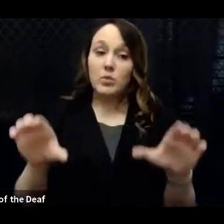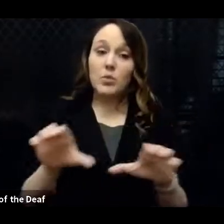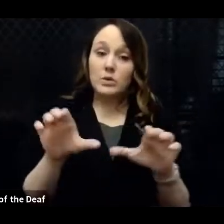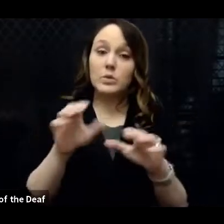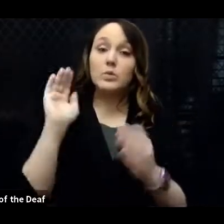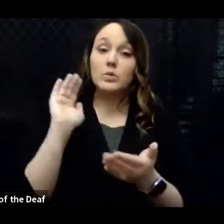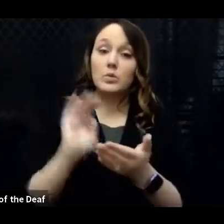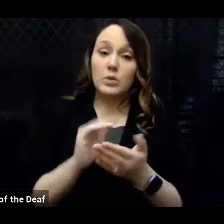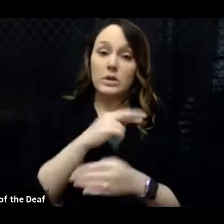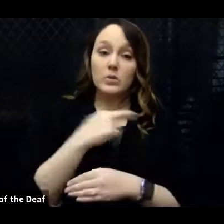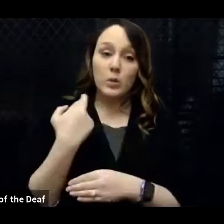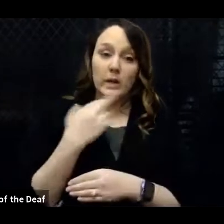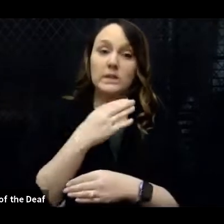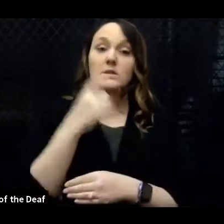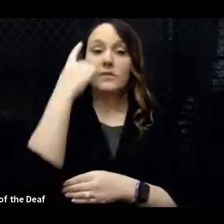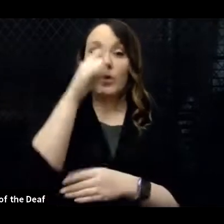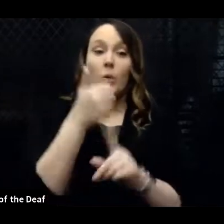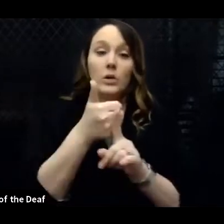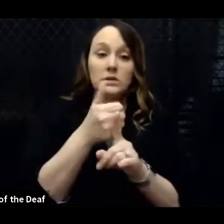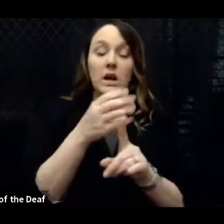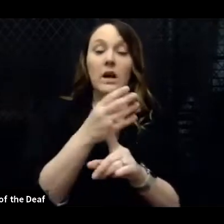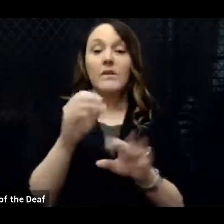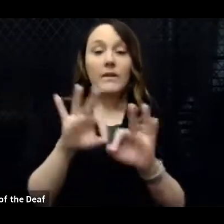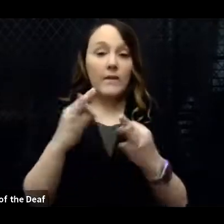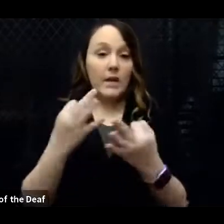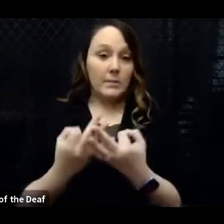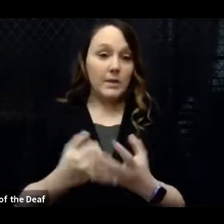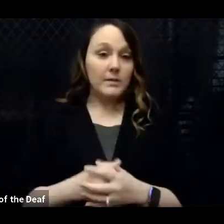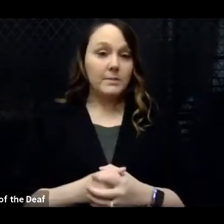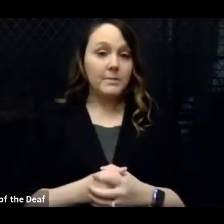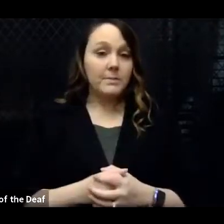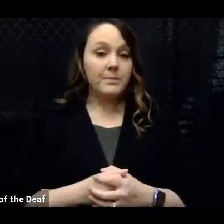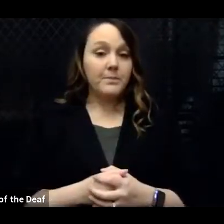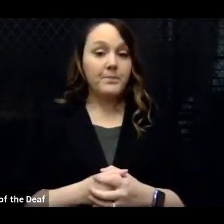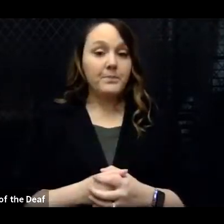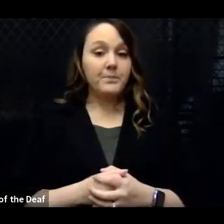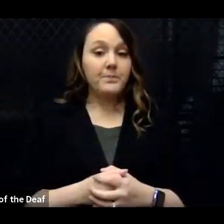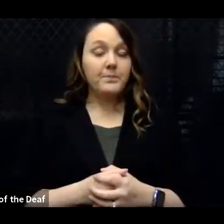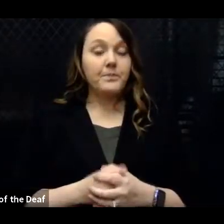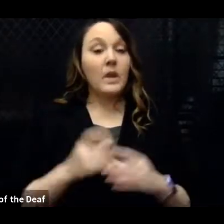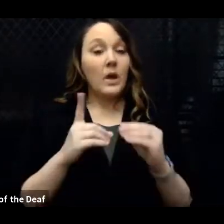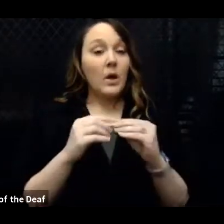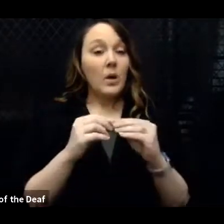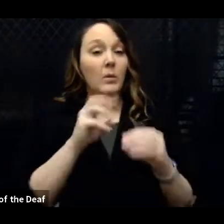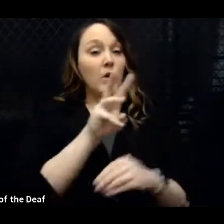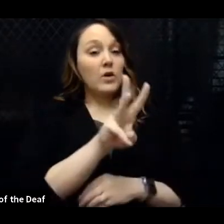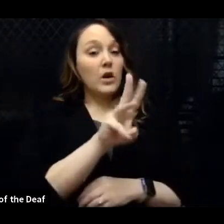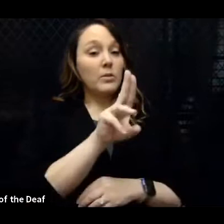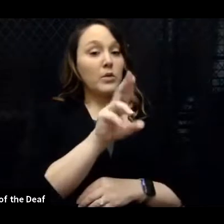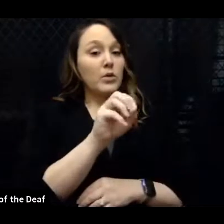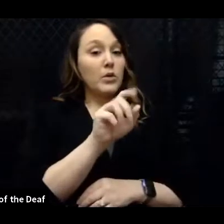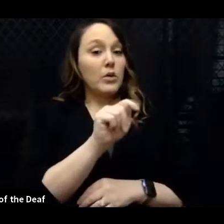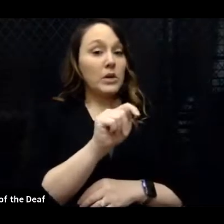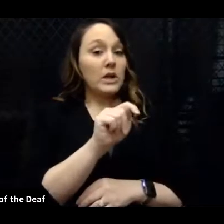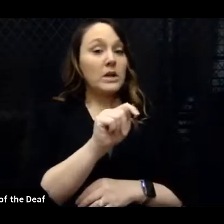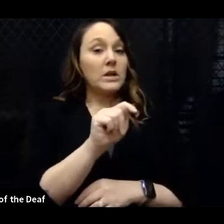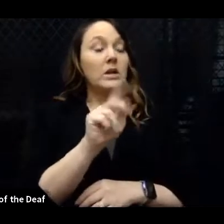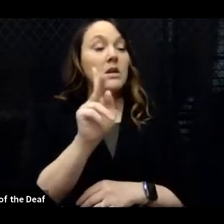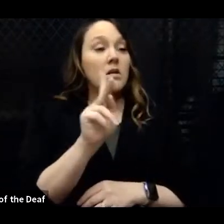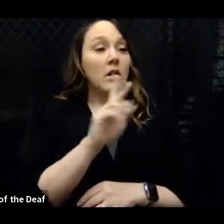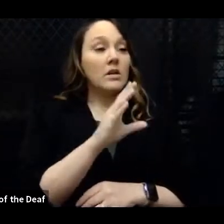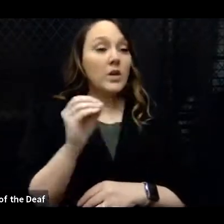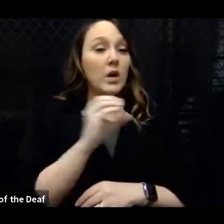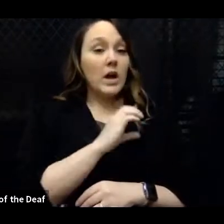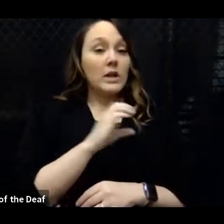for yourselves and your families. Okay, and this one more from WATE. The City of Knoxville and Chamber of Commerce have been sharing a